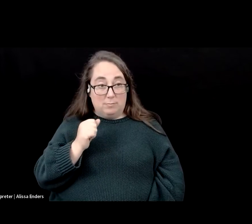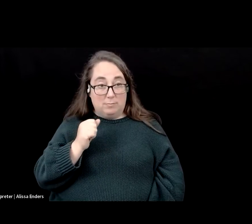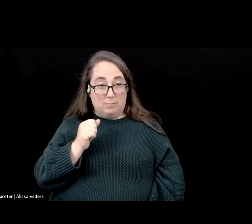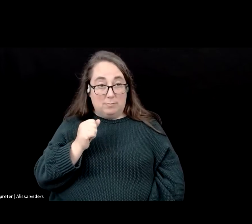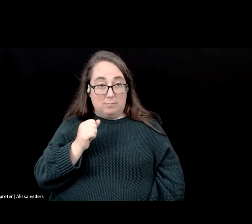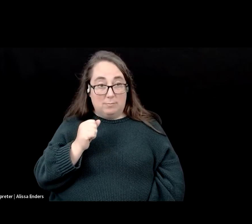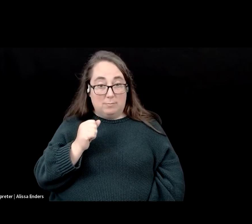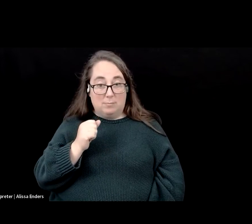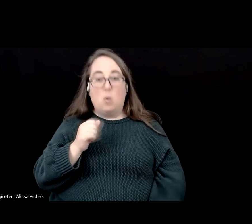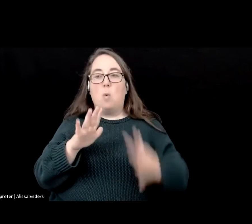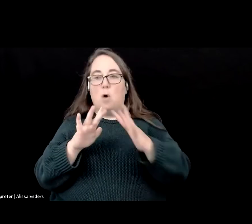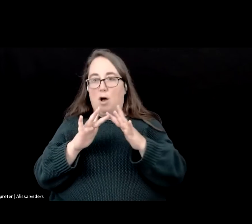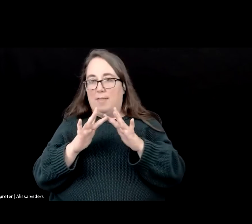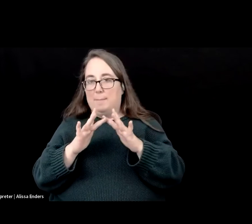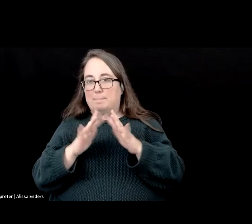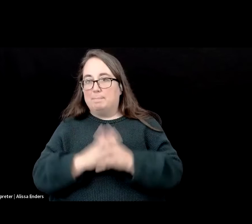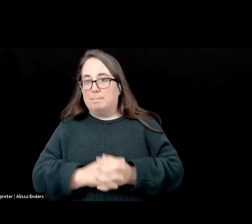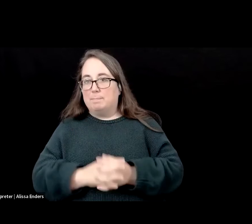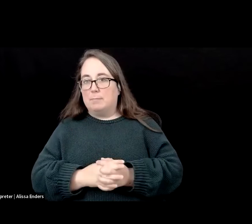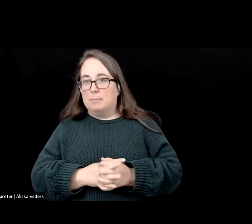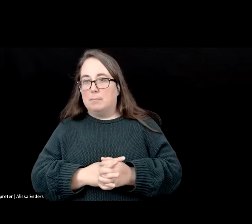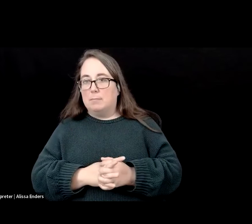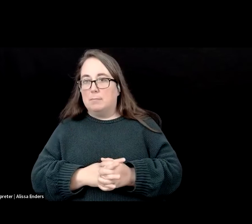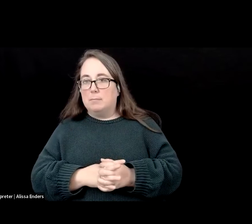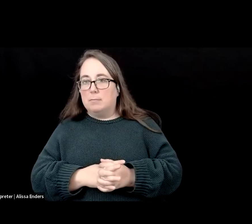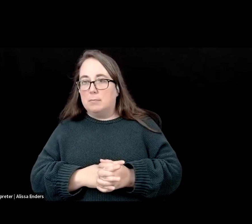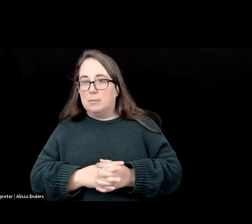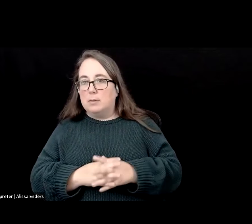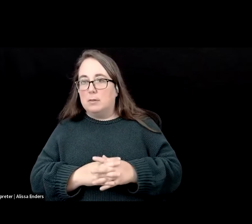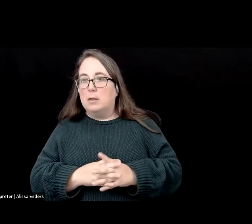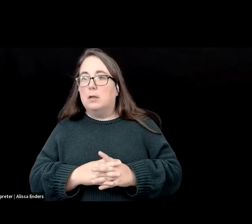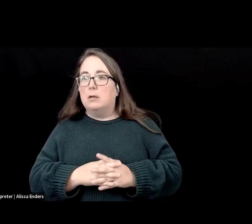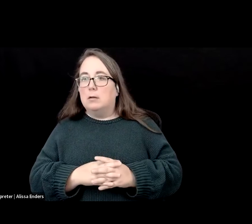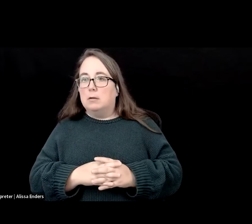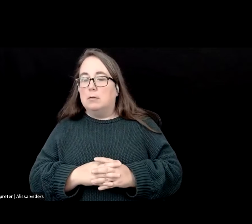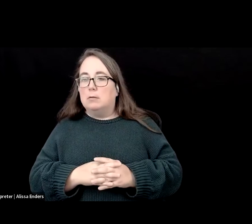An online question. Since you brought up the 1619